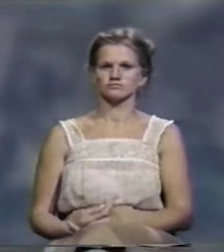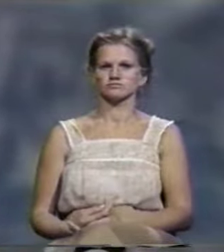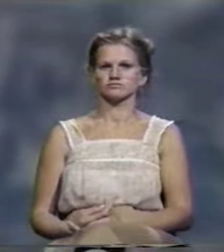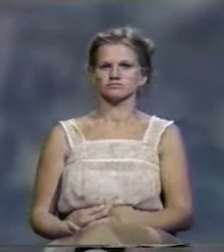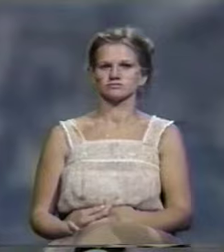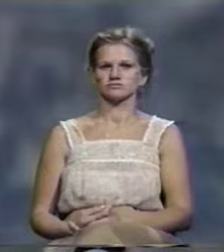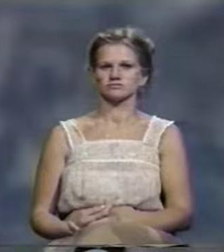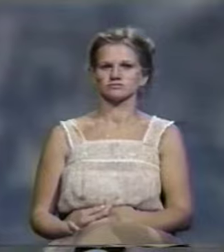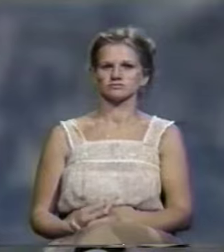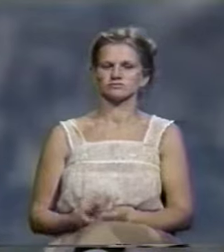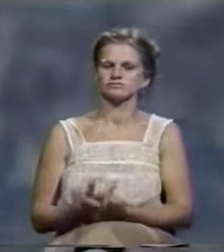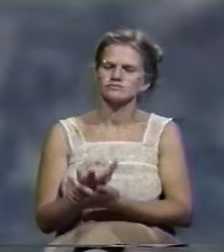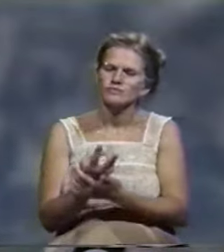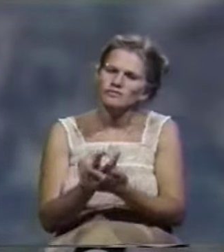To laugh uproariously.